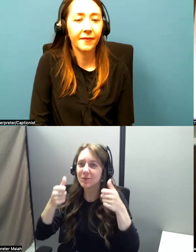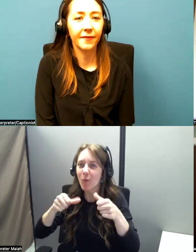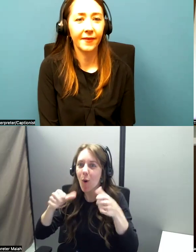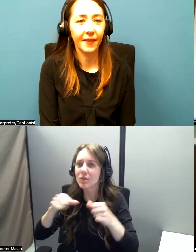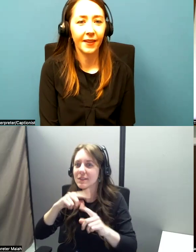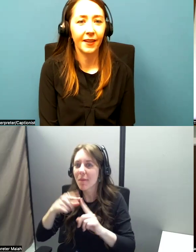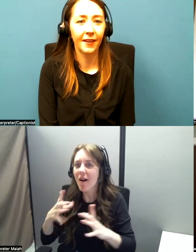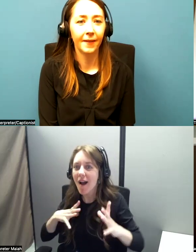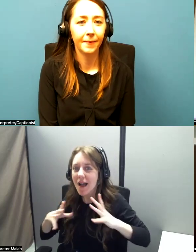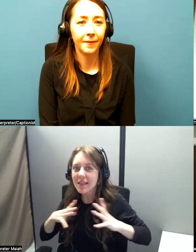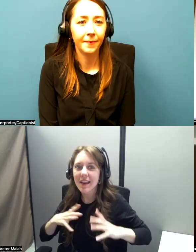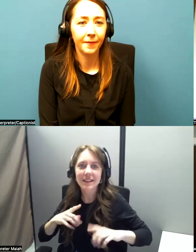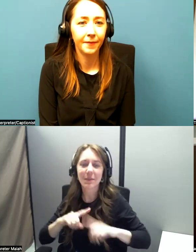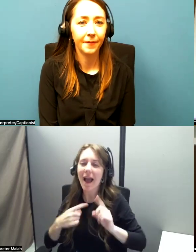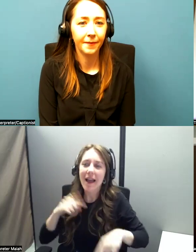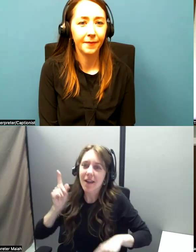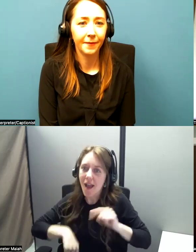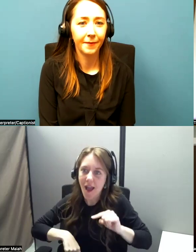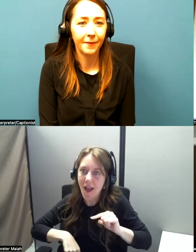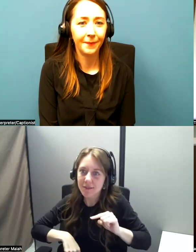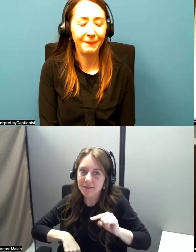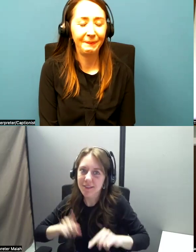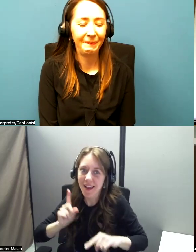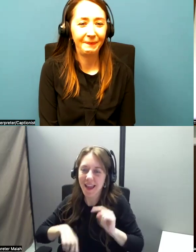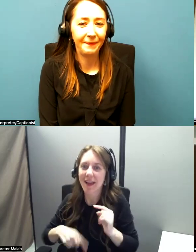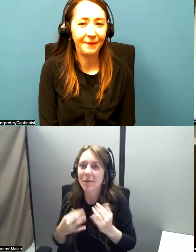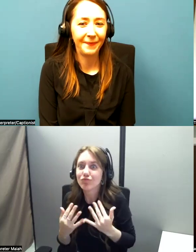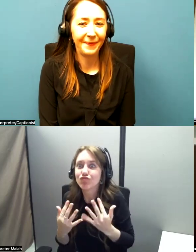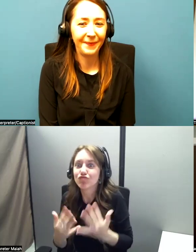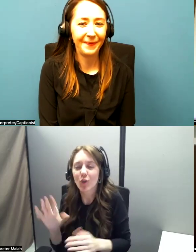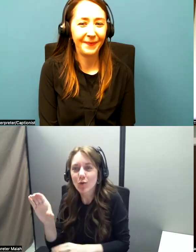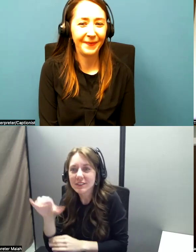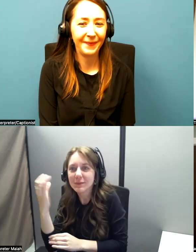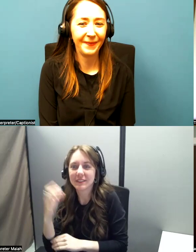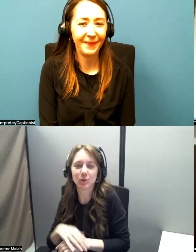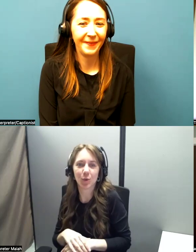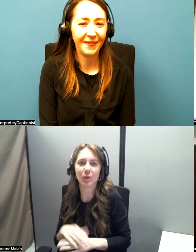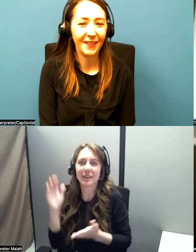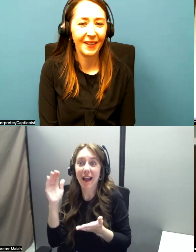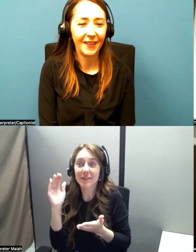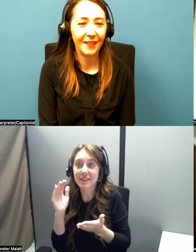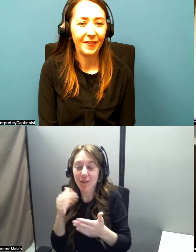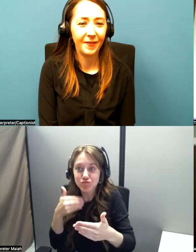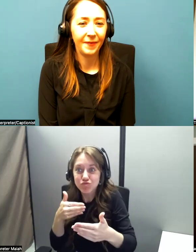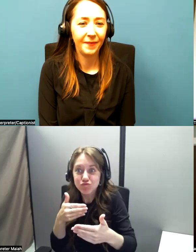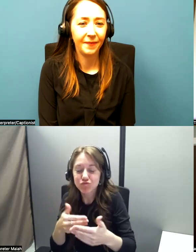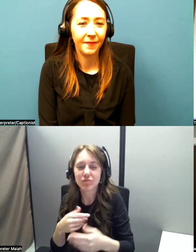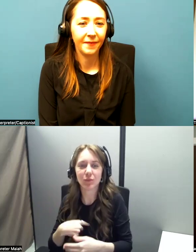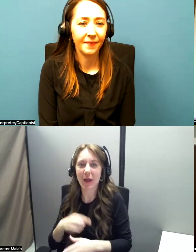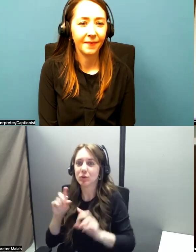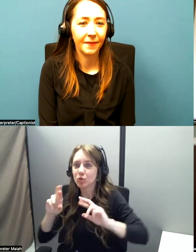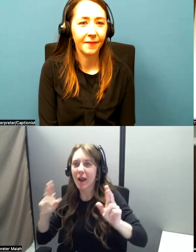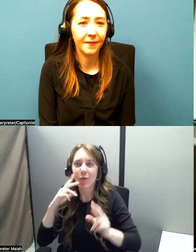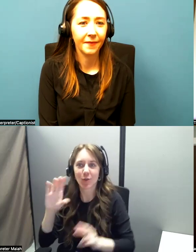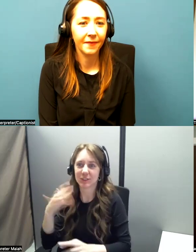care about those holidays. I care about Christmas. So you're counting down to this. Great, I'm counting down for Christmas.